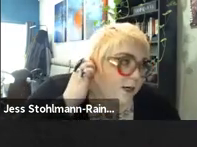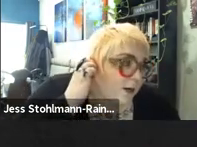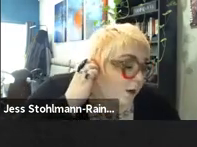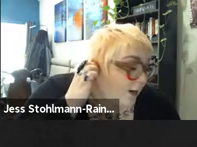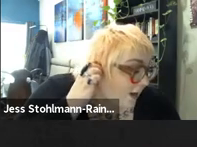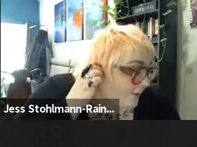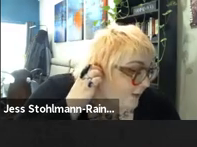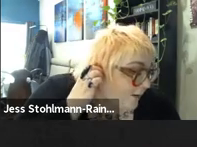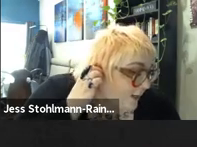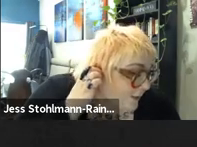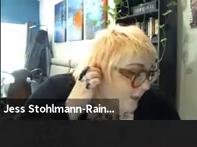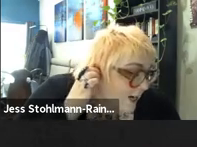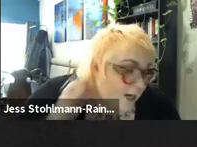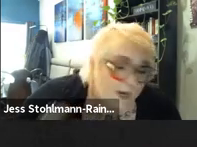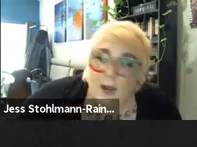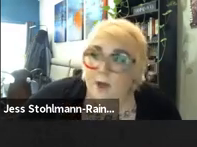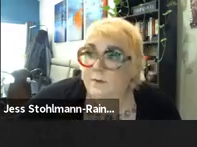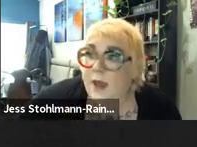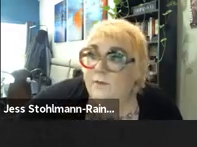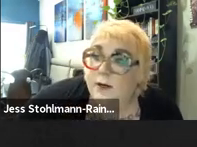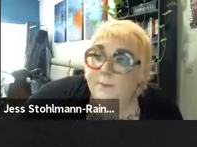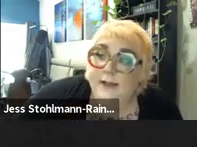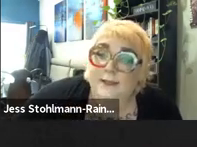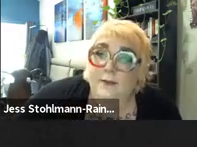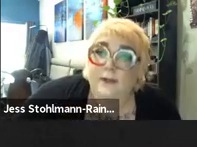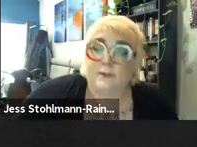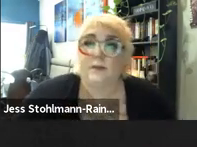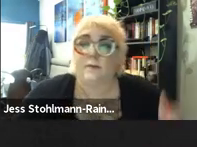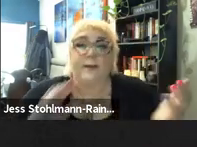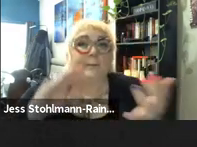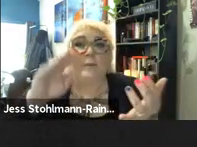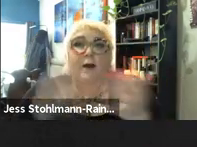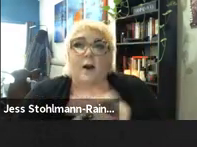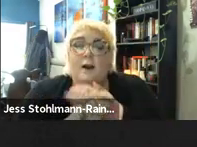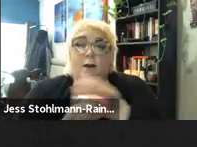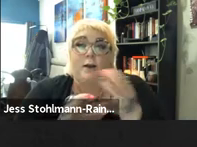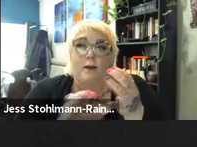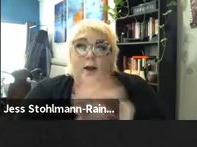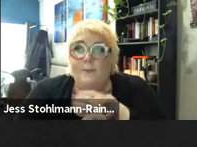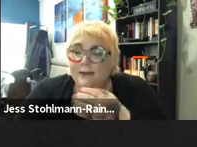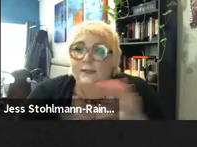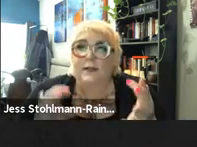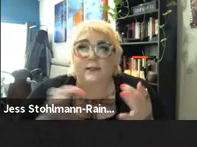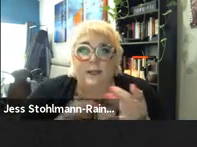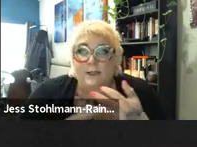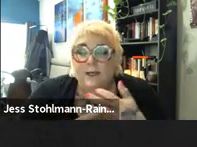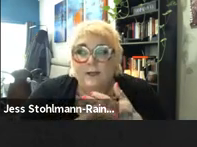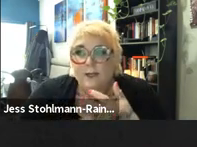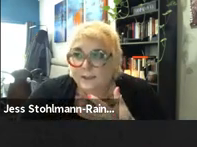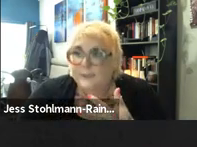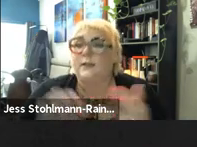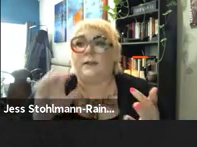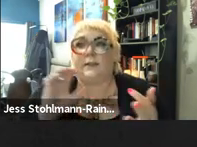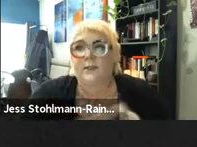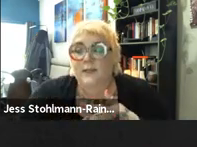because we already already have a state crisis line um and we have more capacity built between our passing legislation